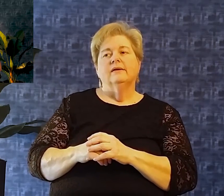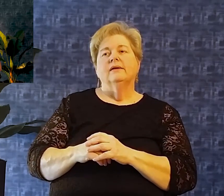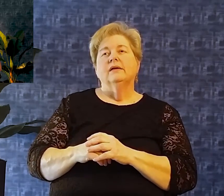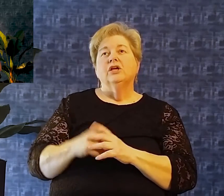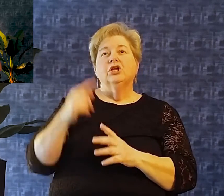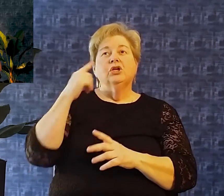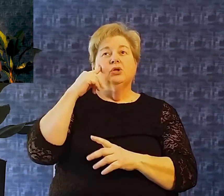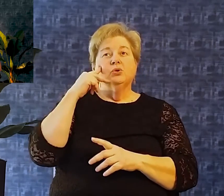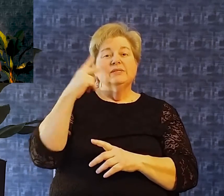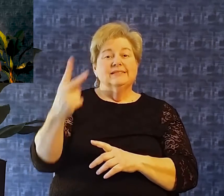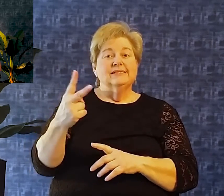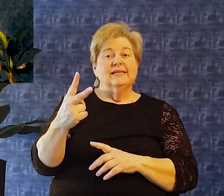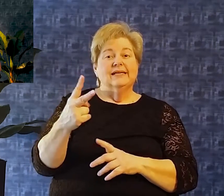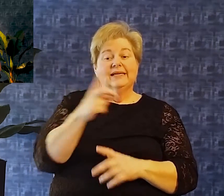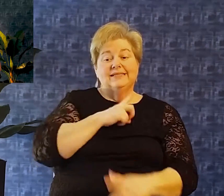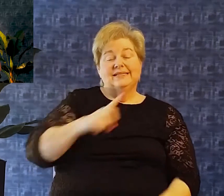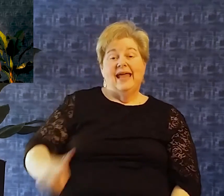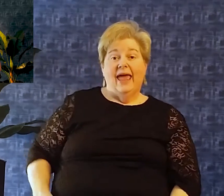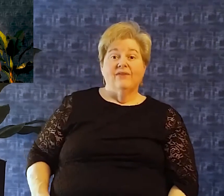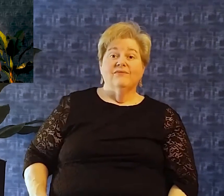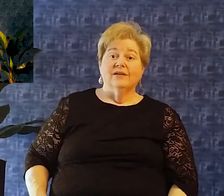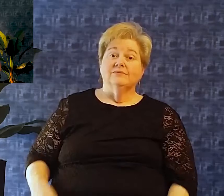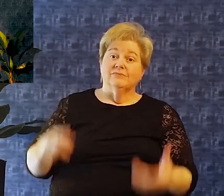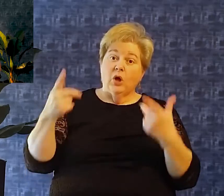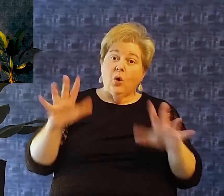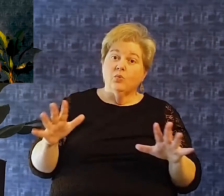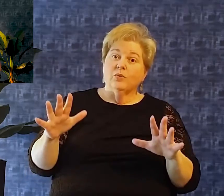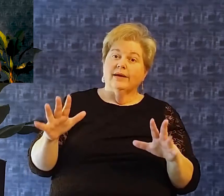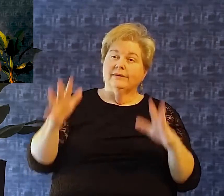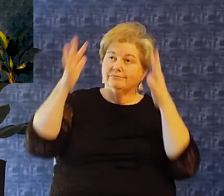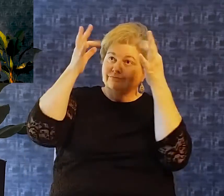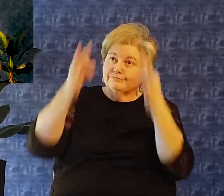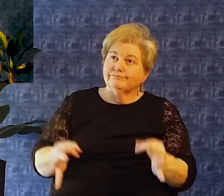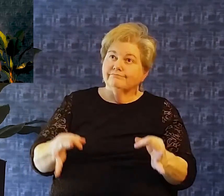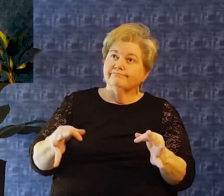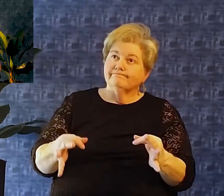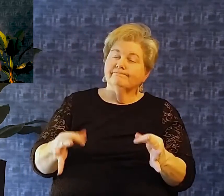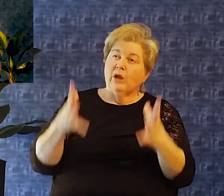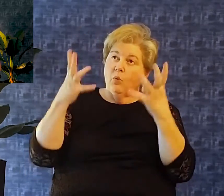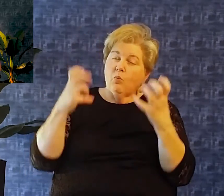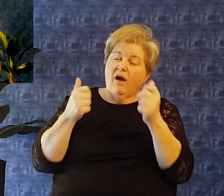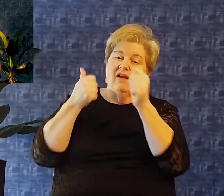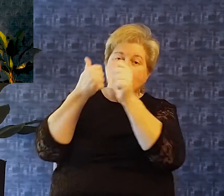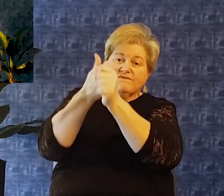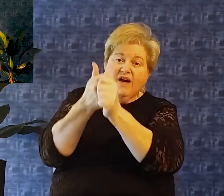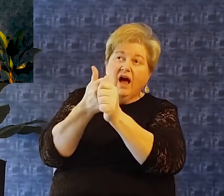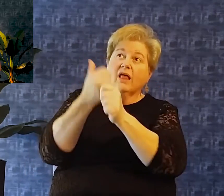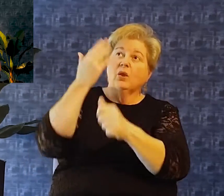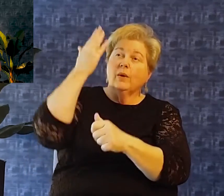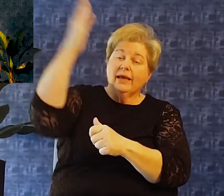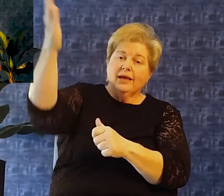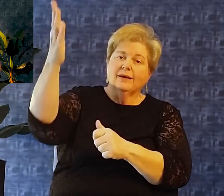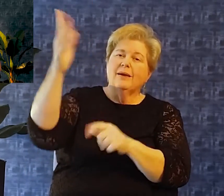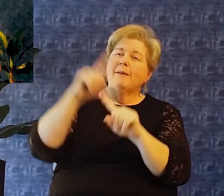david Understands that while he is committed to god he continues To need